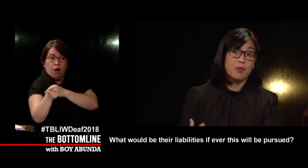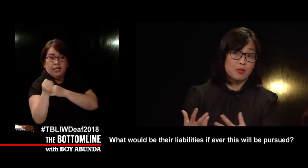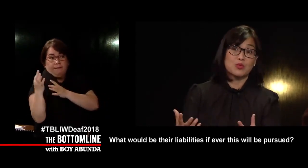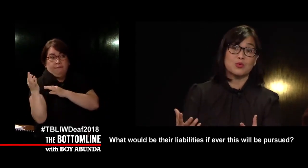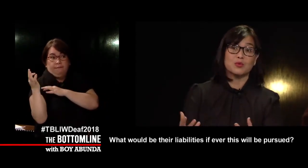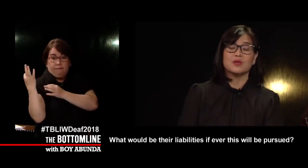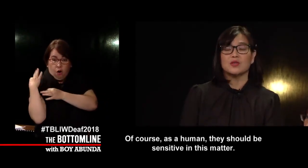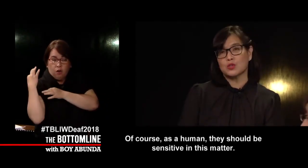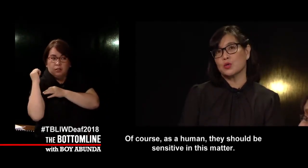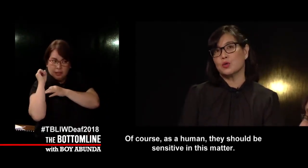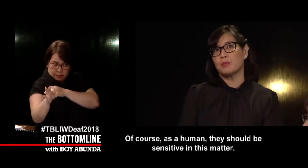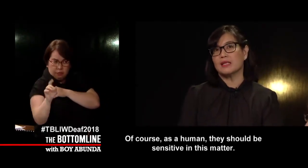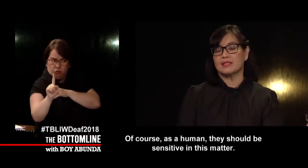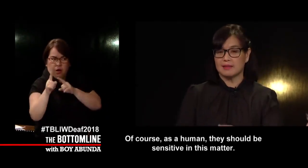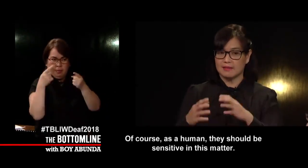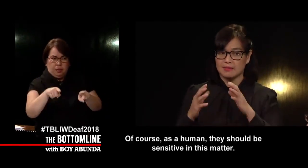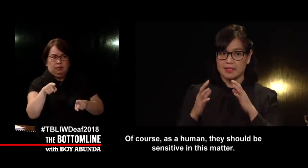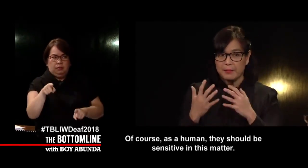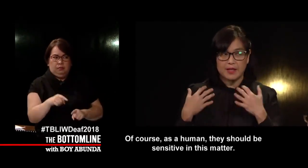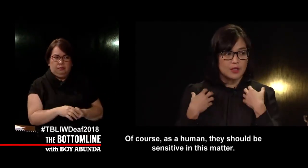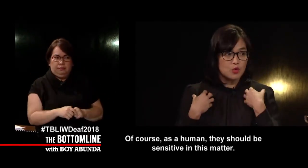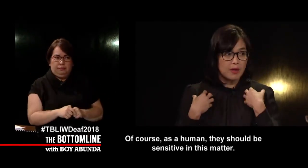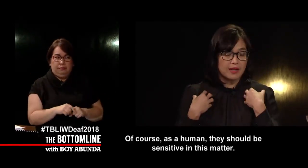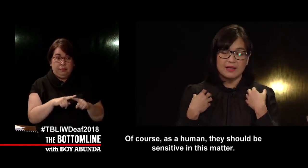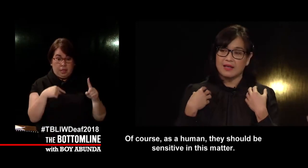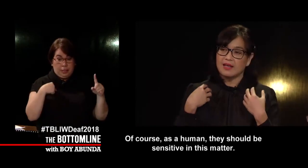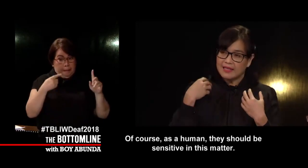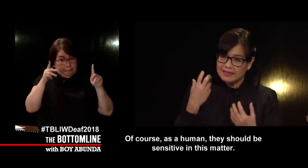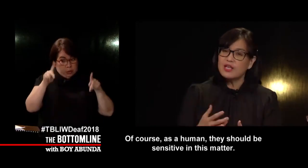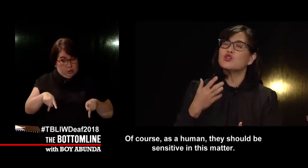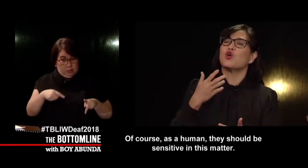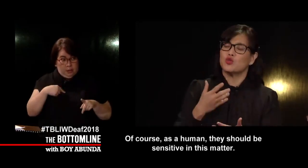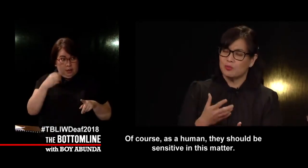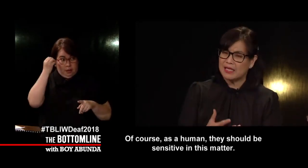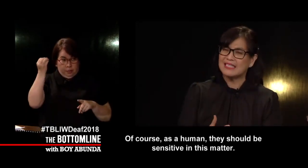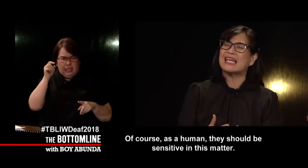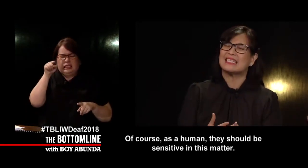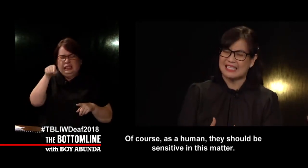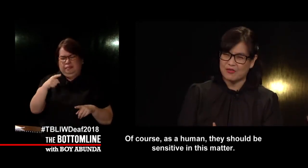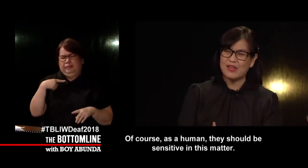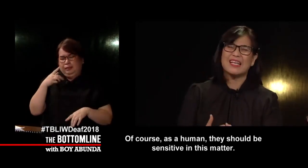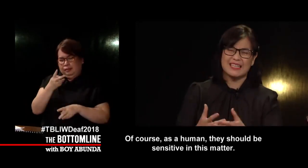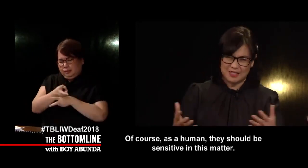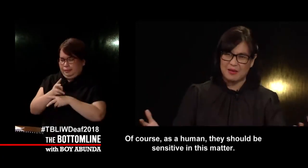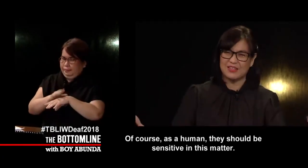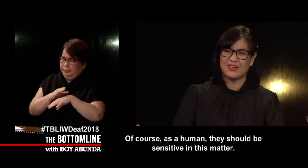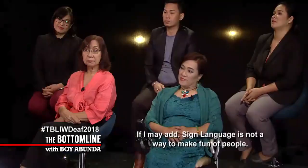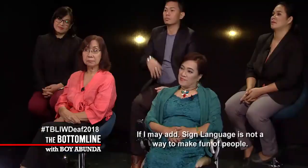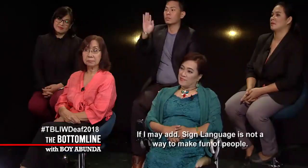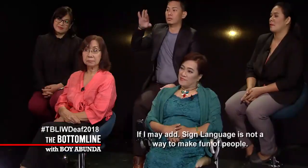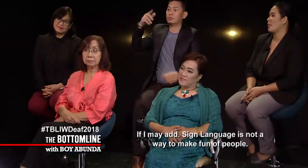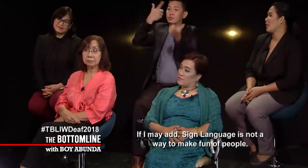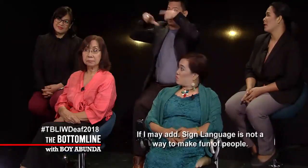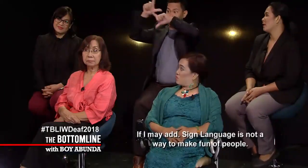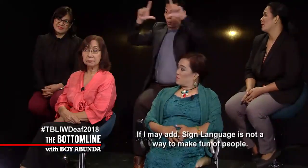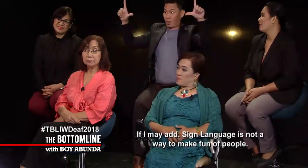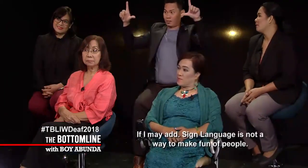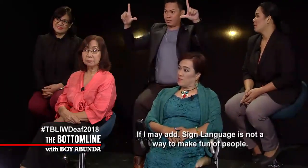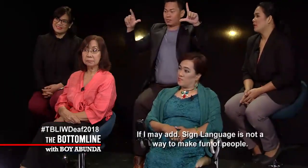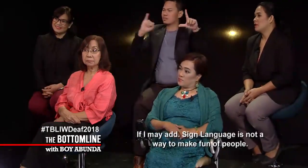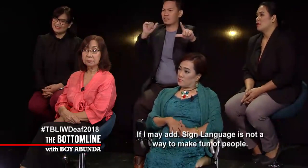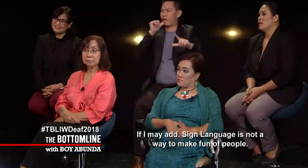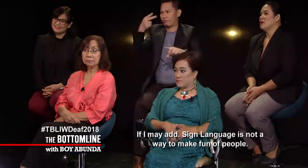ito'y mapupursue? So, but, syempre, as a human, they should also be sensitive in this matter. If